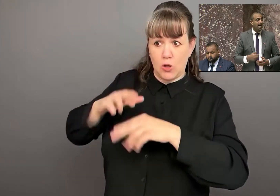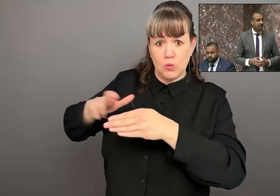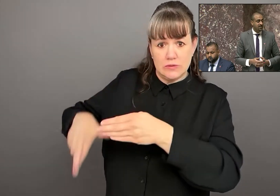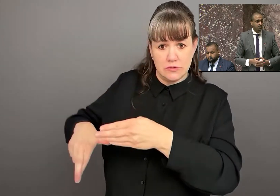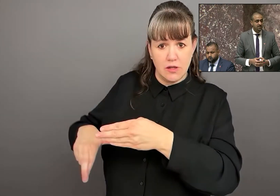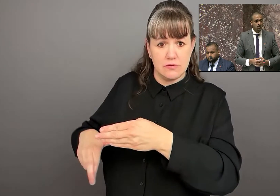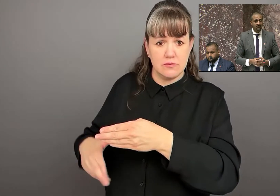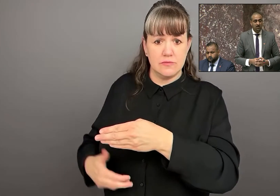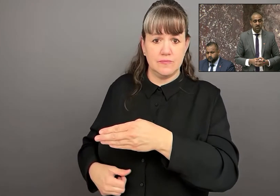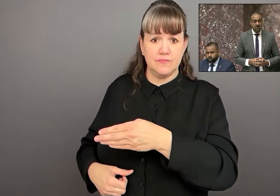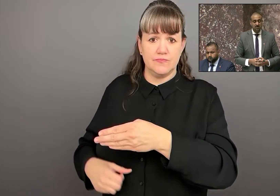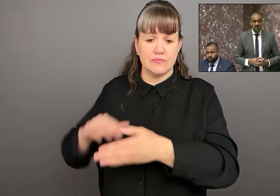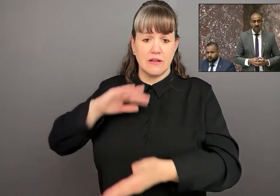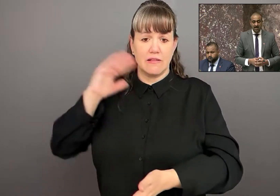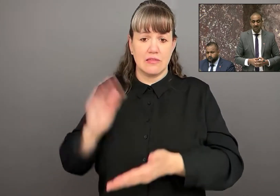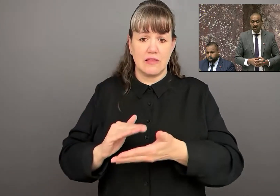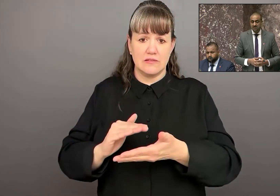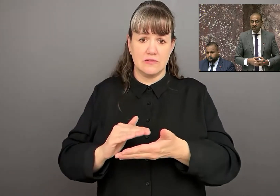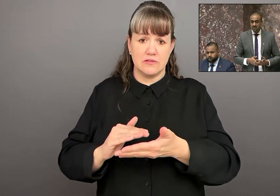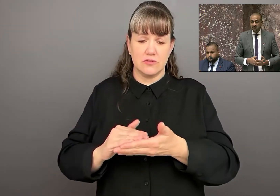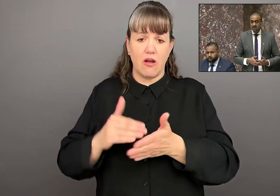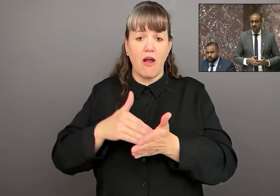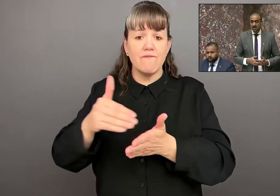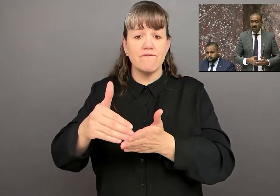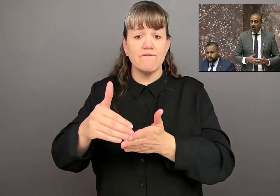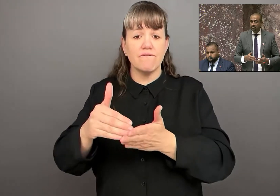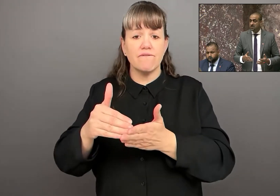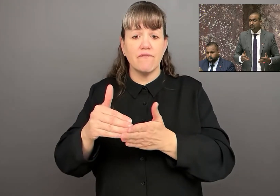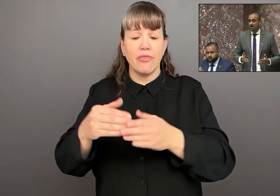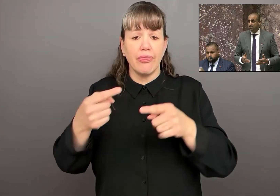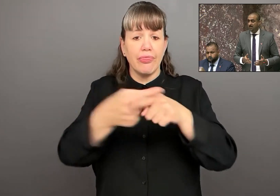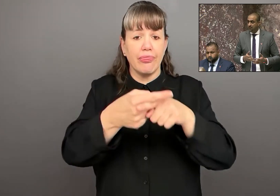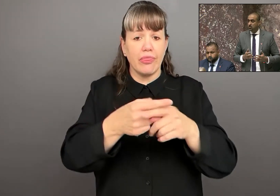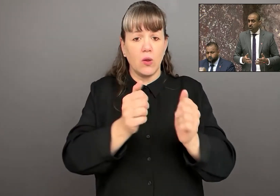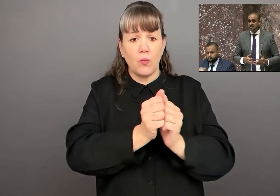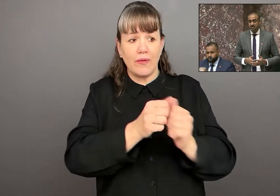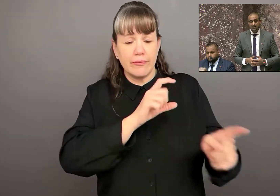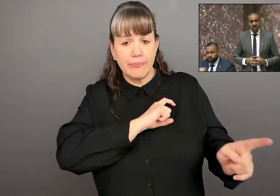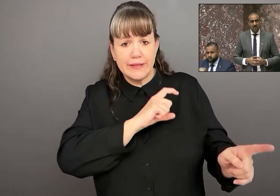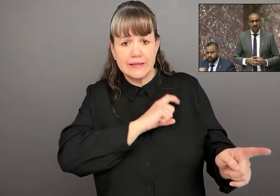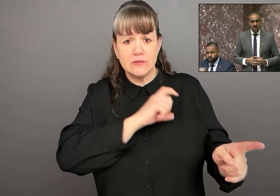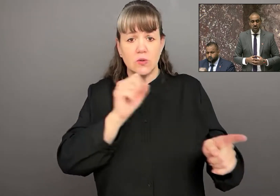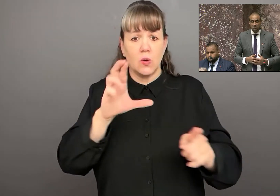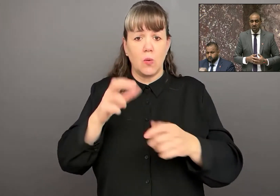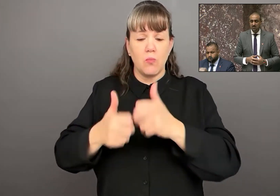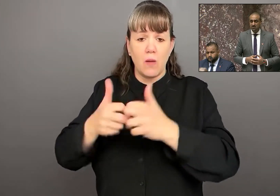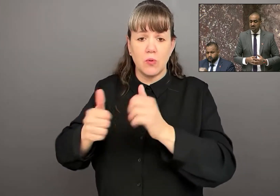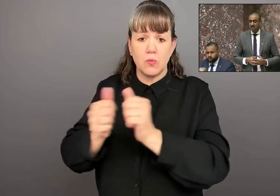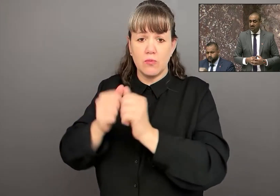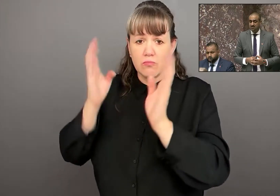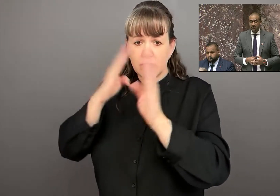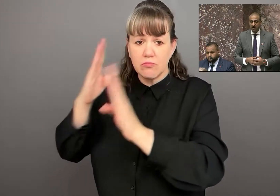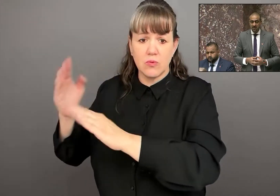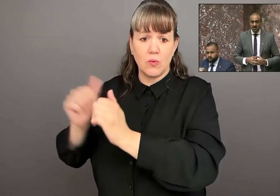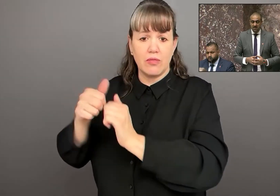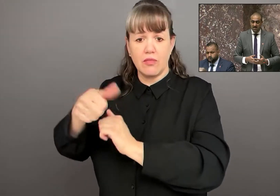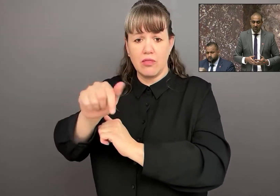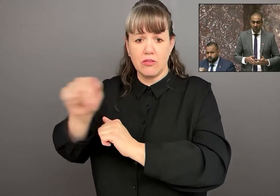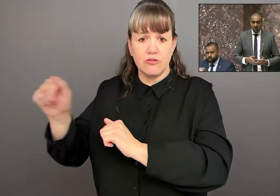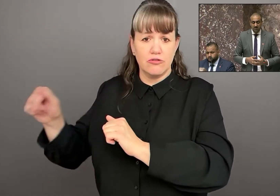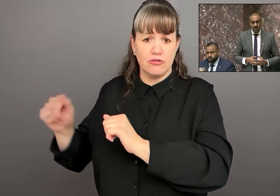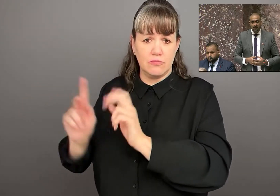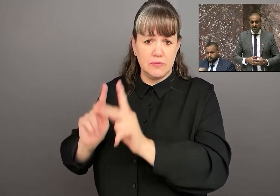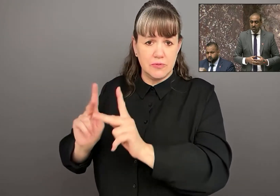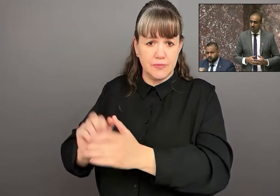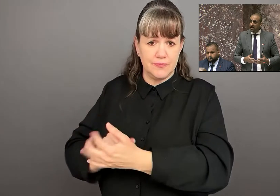by having them in supportive housing. Again, it doesn't help this family. I appreciate that. I share in their sadness, but I can